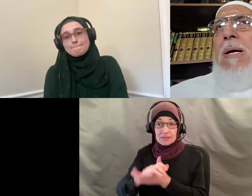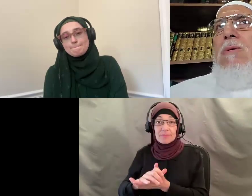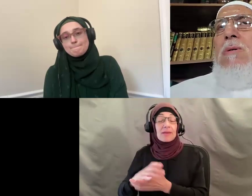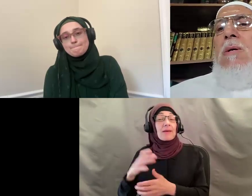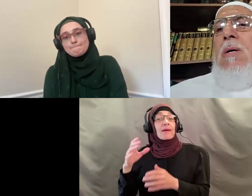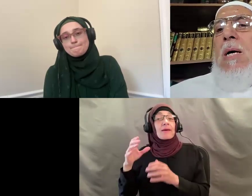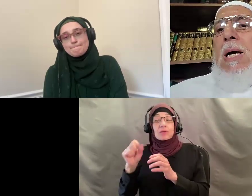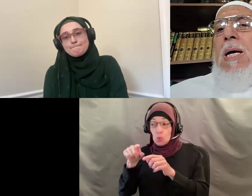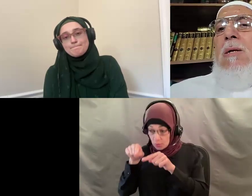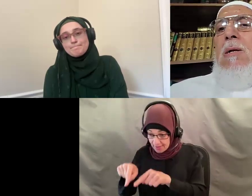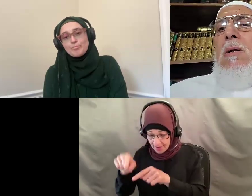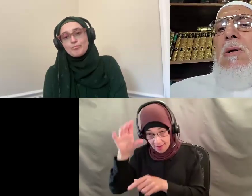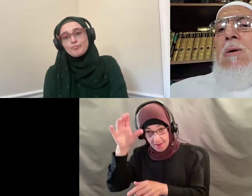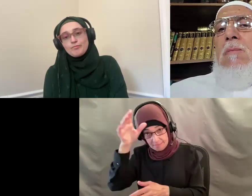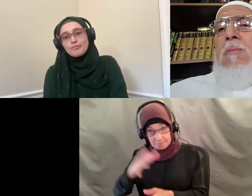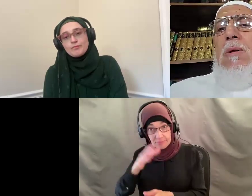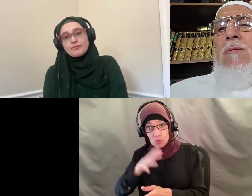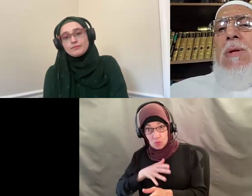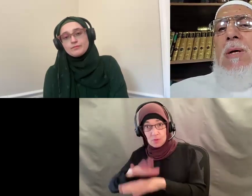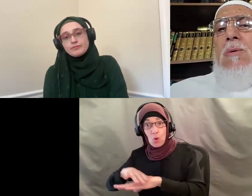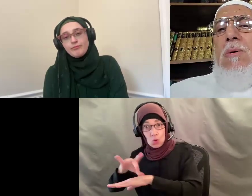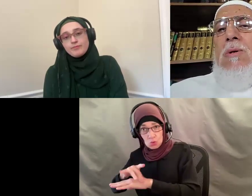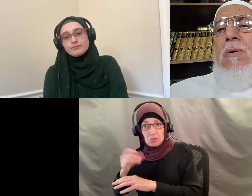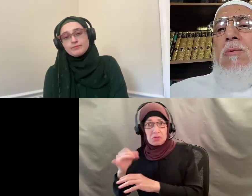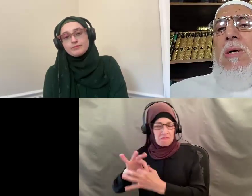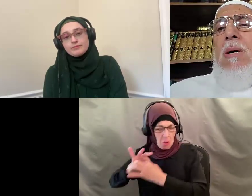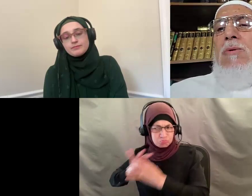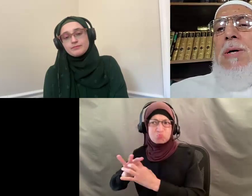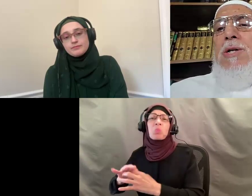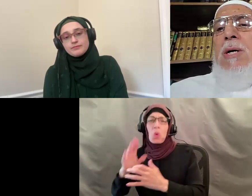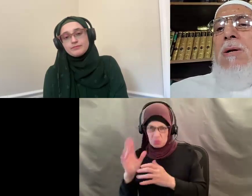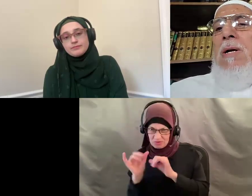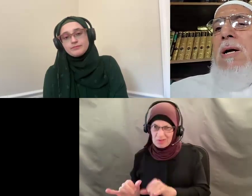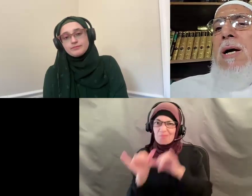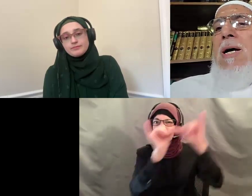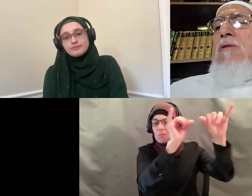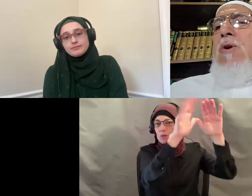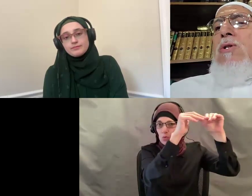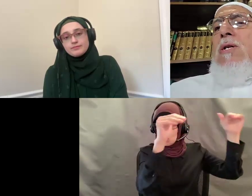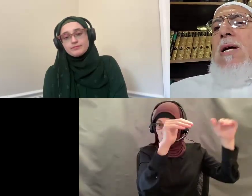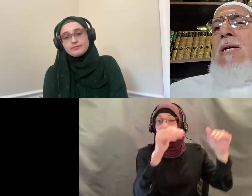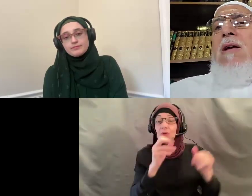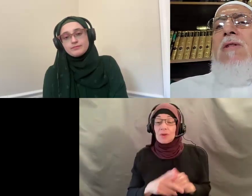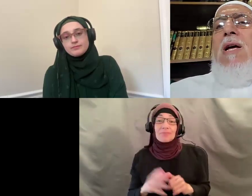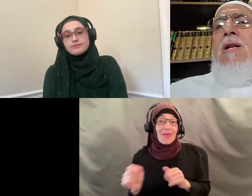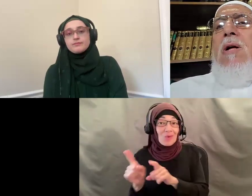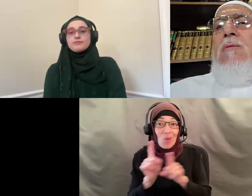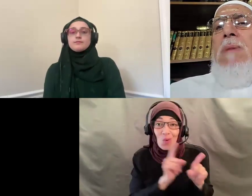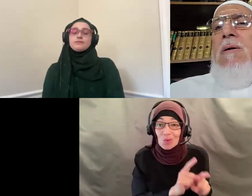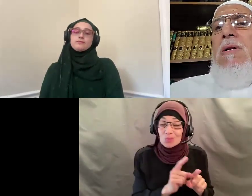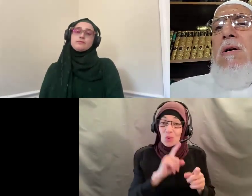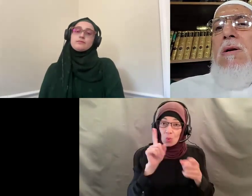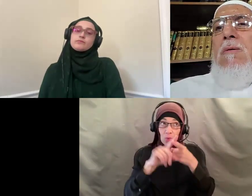your spouse, and both of those will come to each other as virgins, as if they had